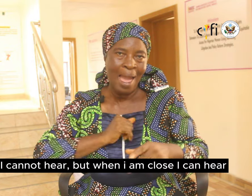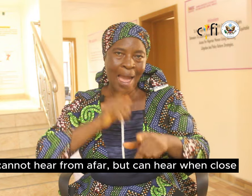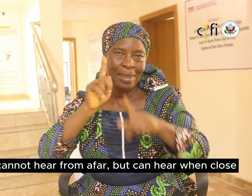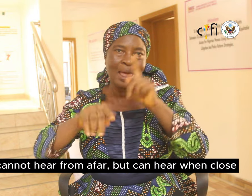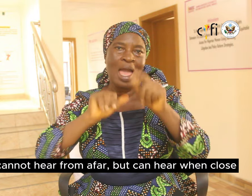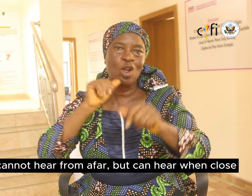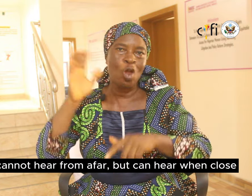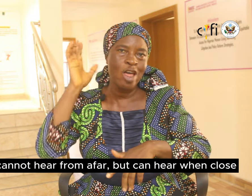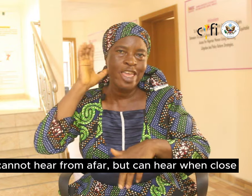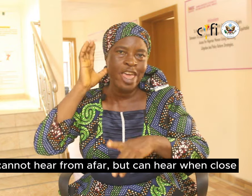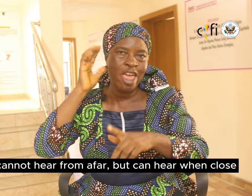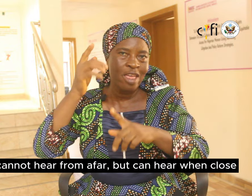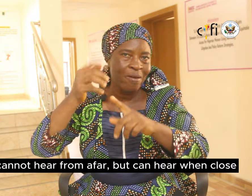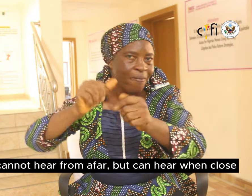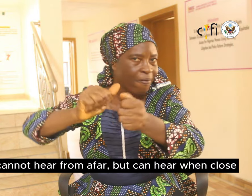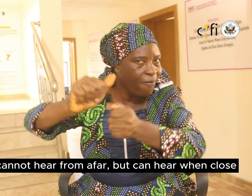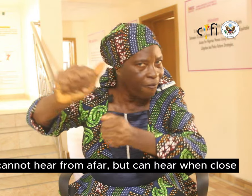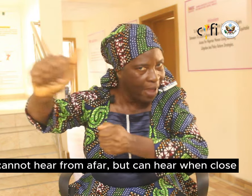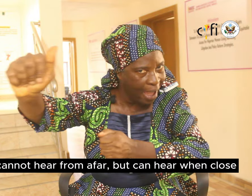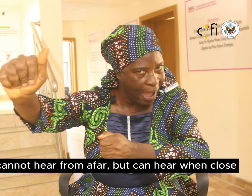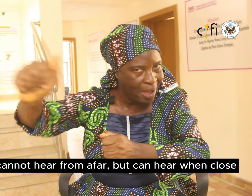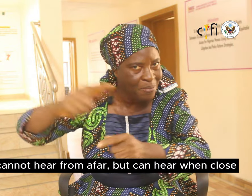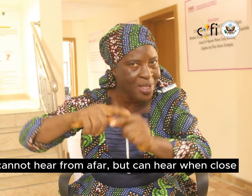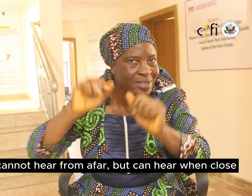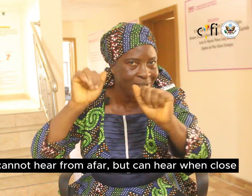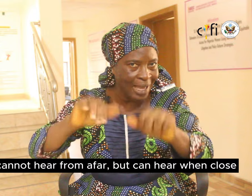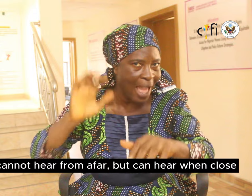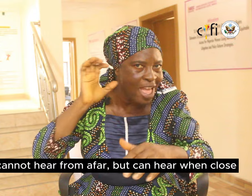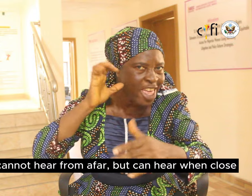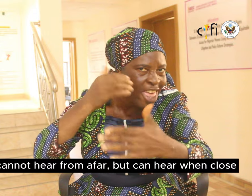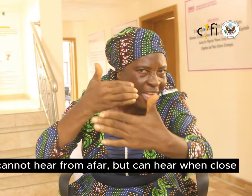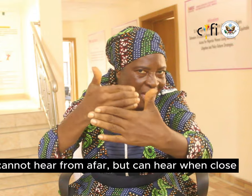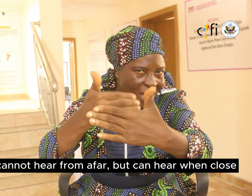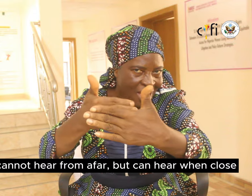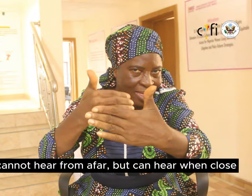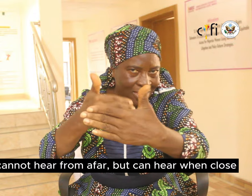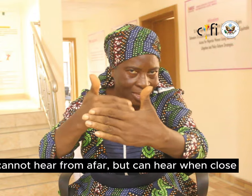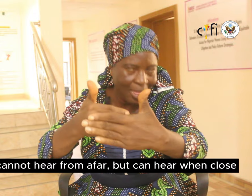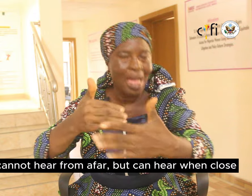hear. I cannot hear far, but can hear that.